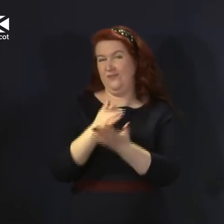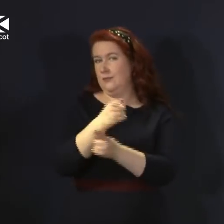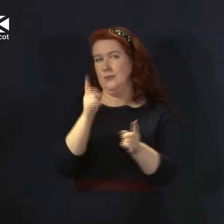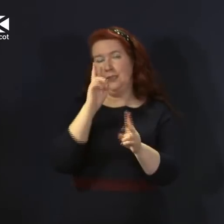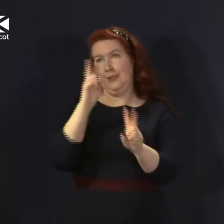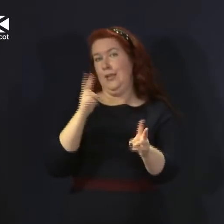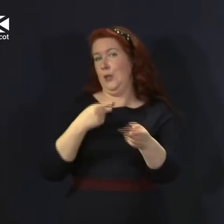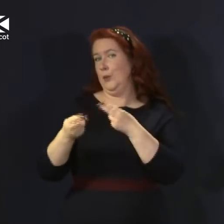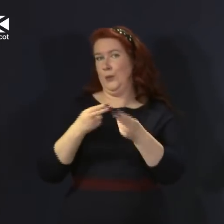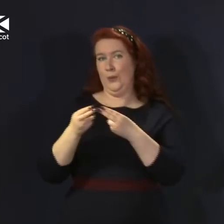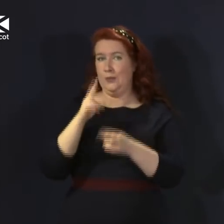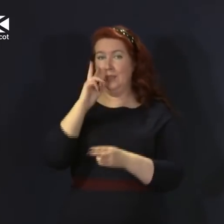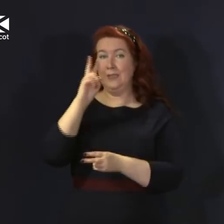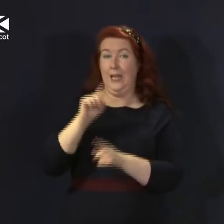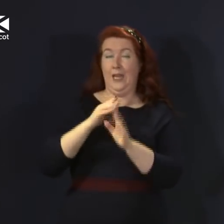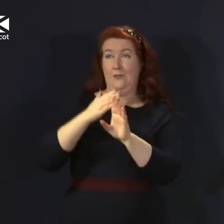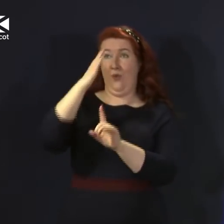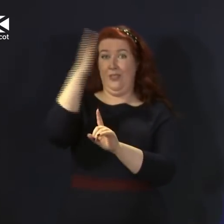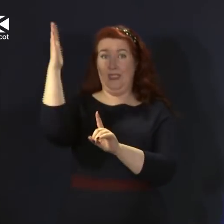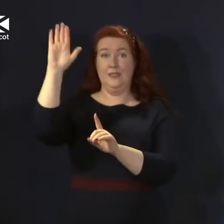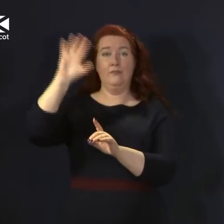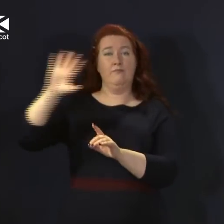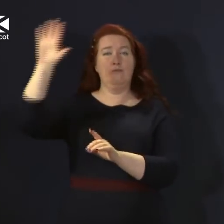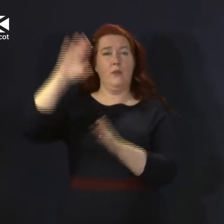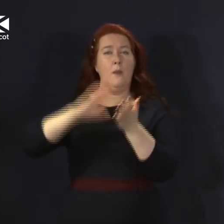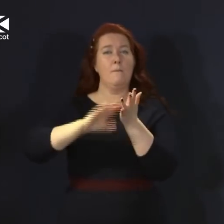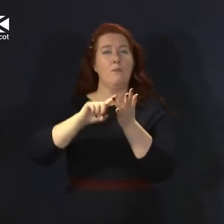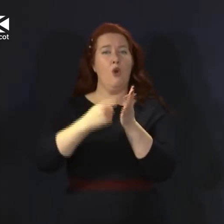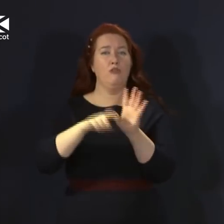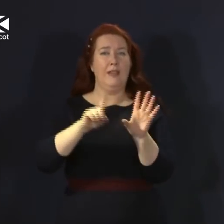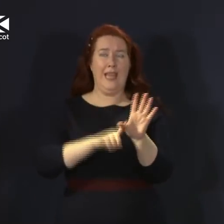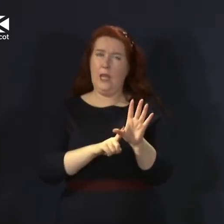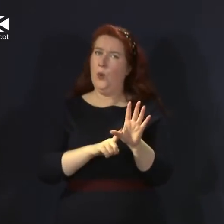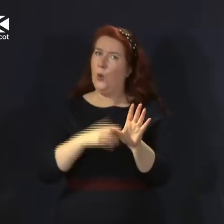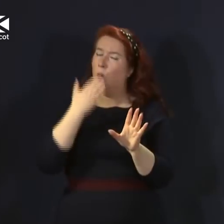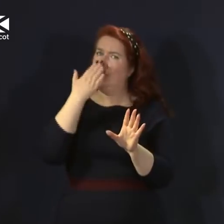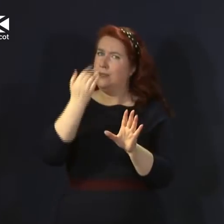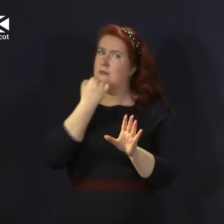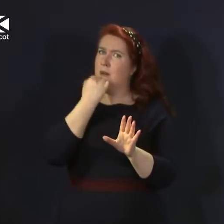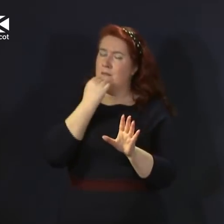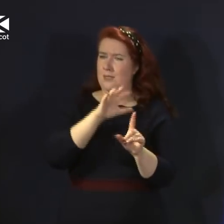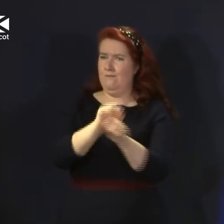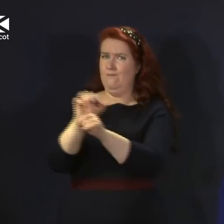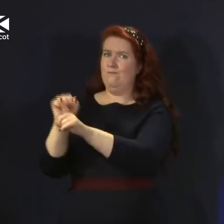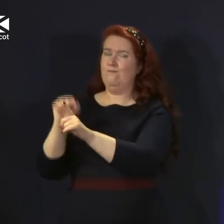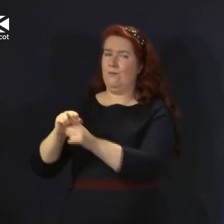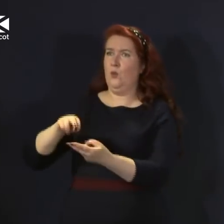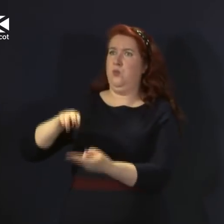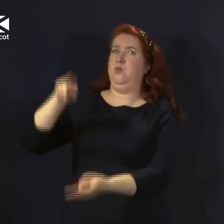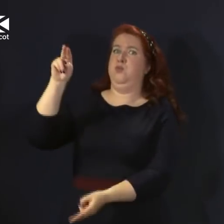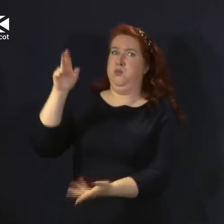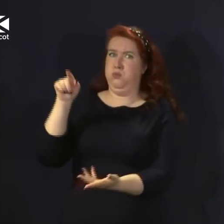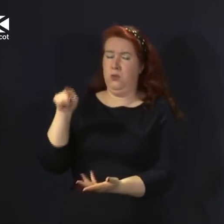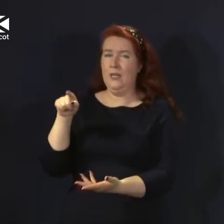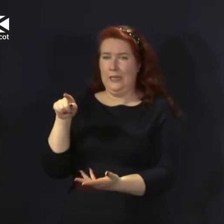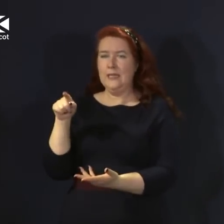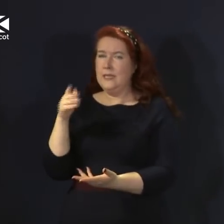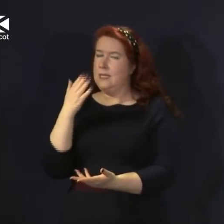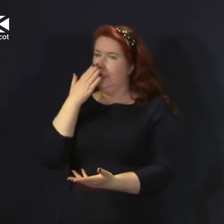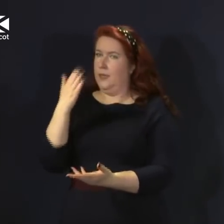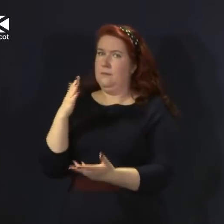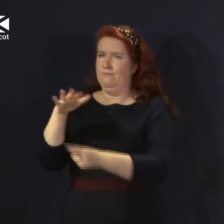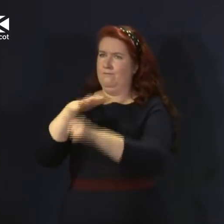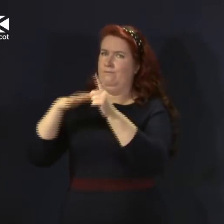news coverage, Moray has been experiencing a high and increasing number of cases with a small associated increase